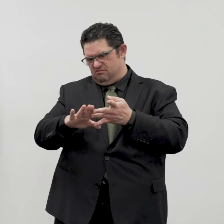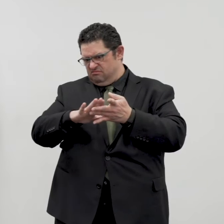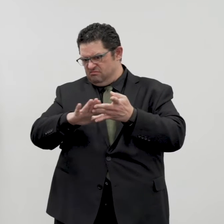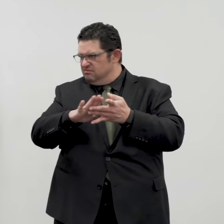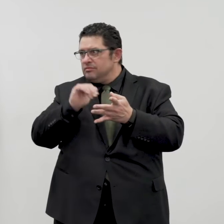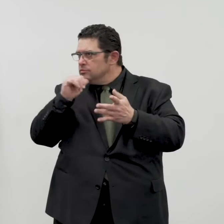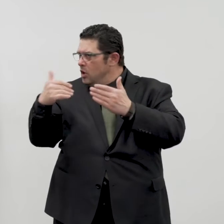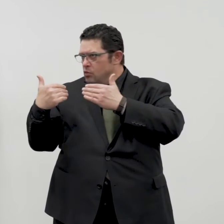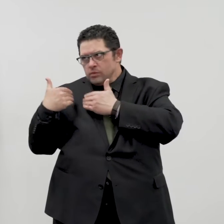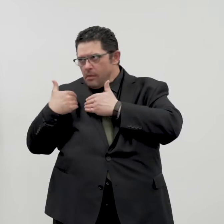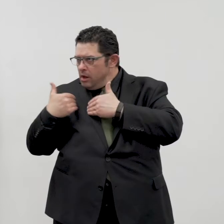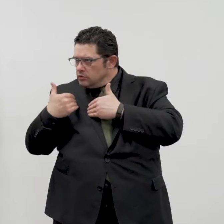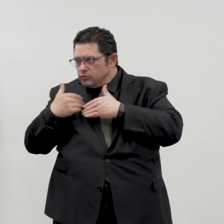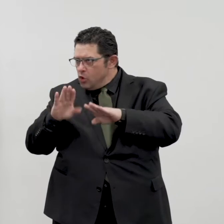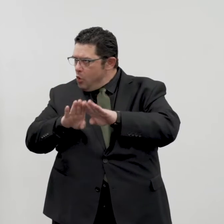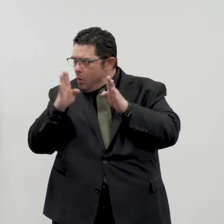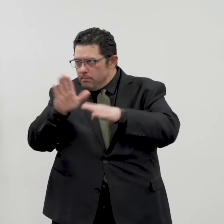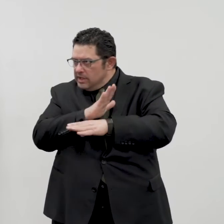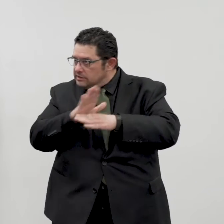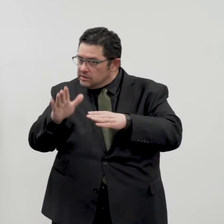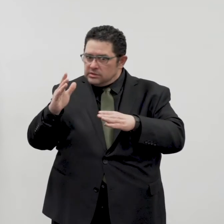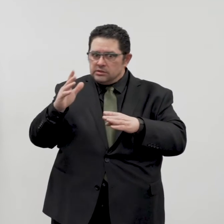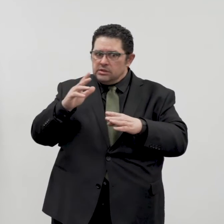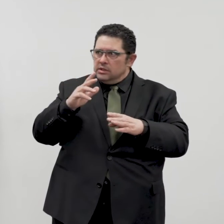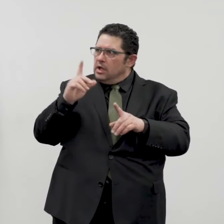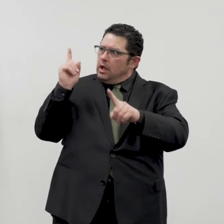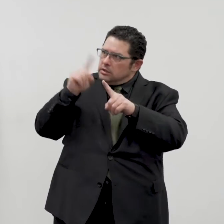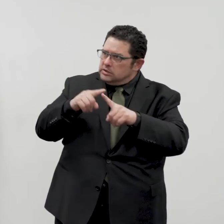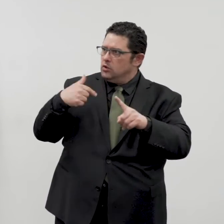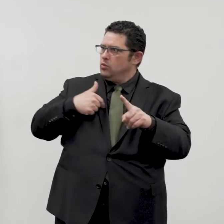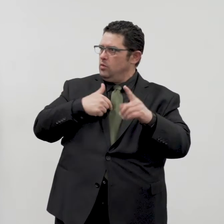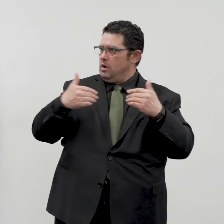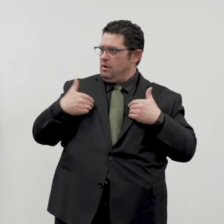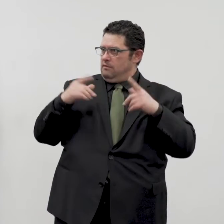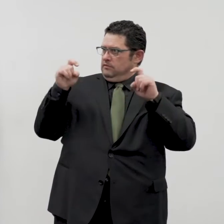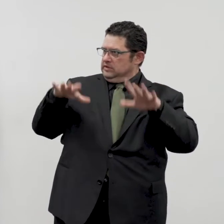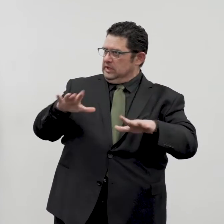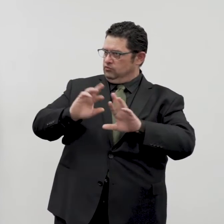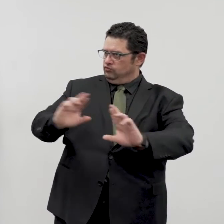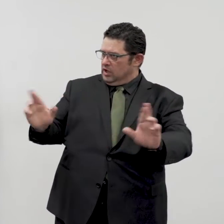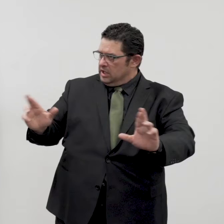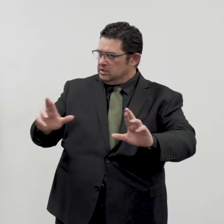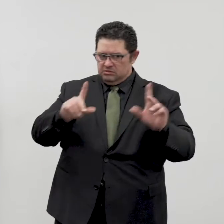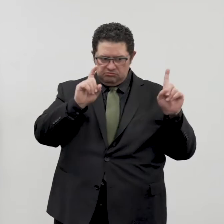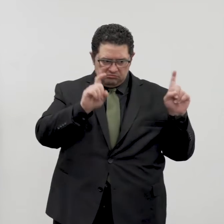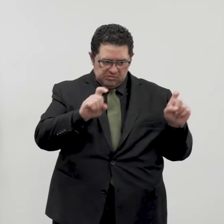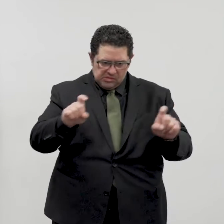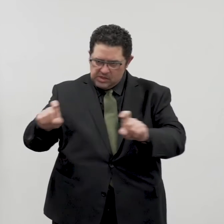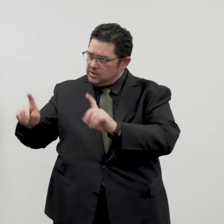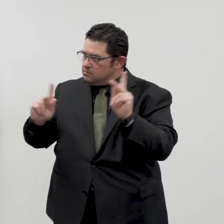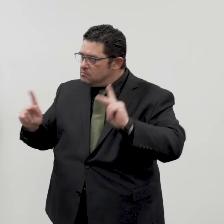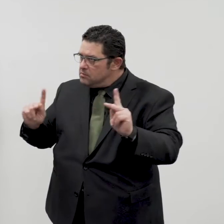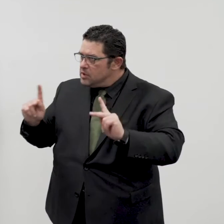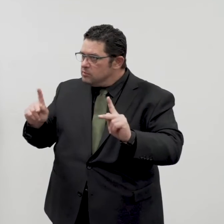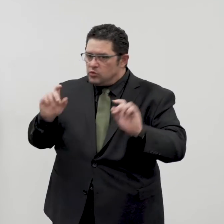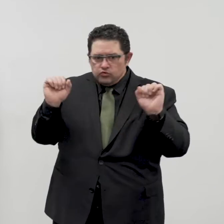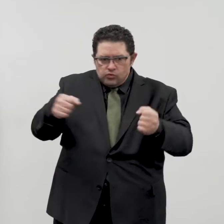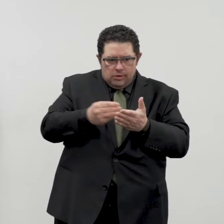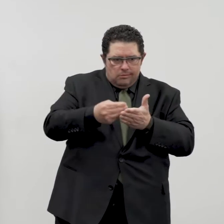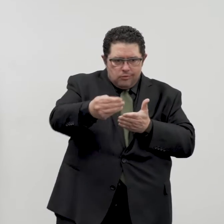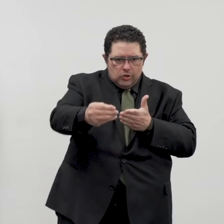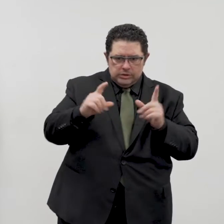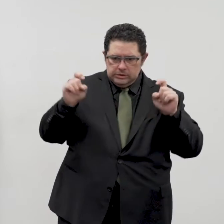responsible to do that unless we have an active testing environment, and we need to move quickly to purchase these